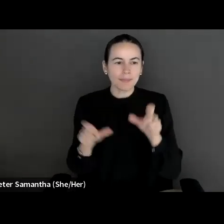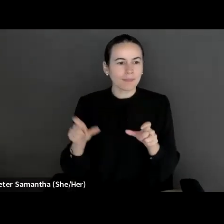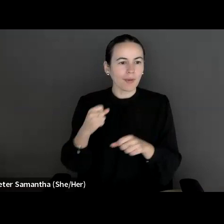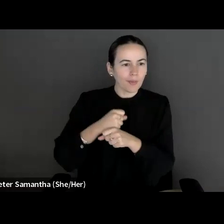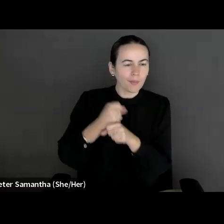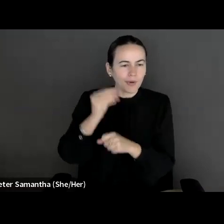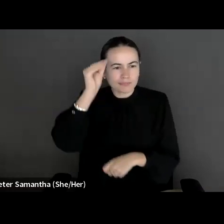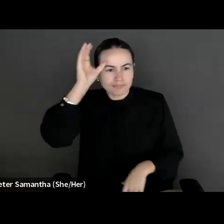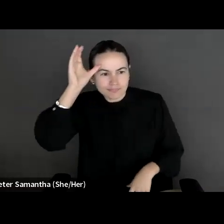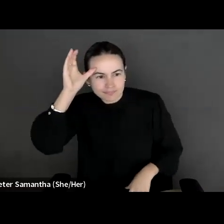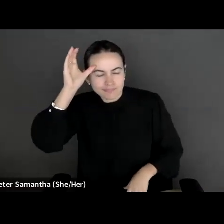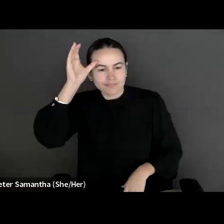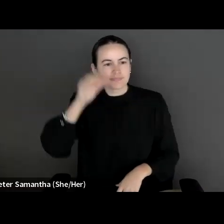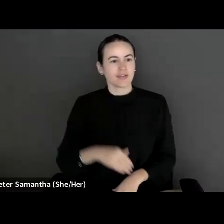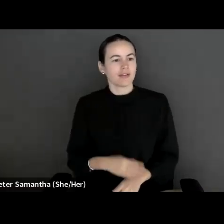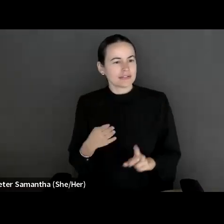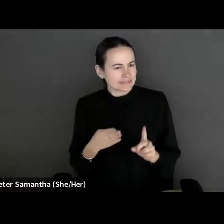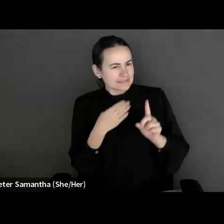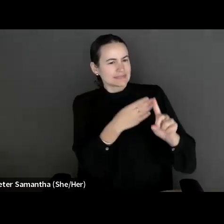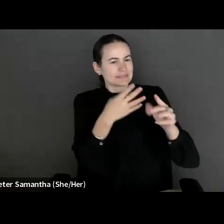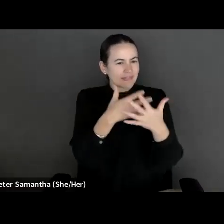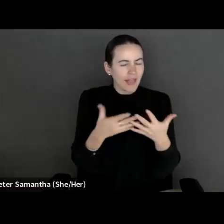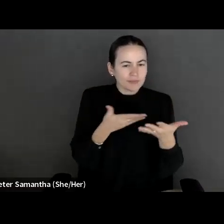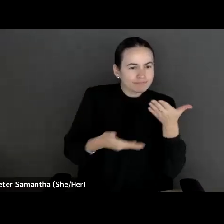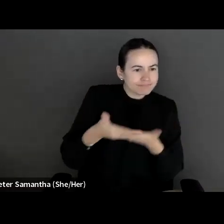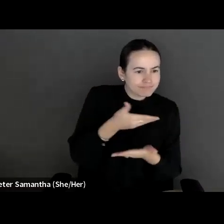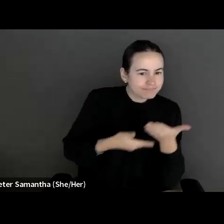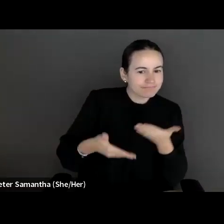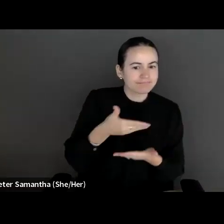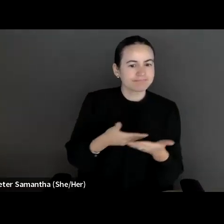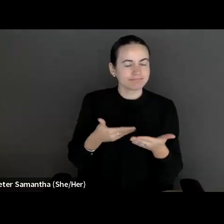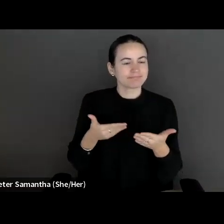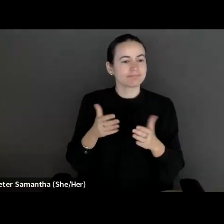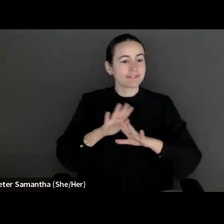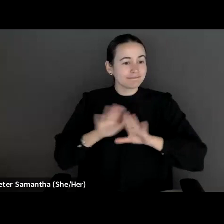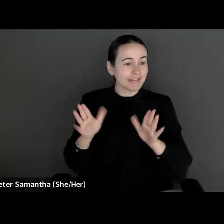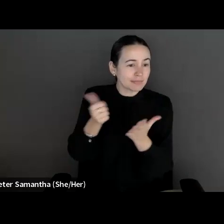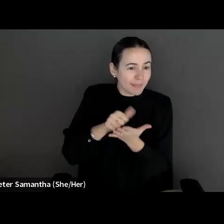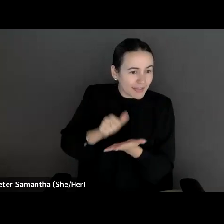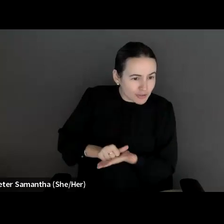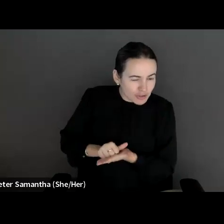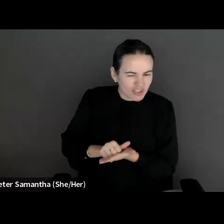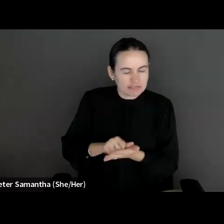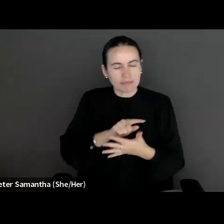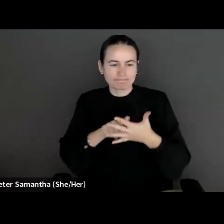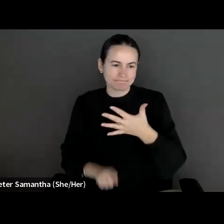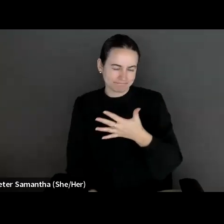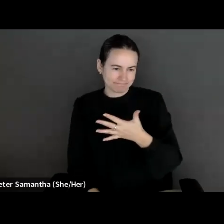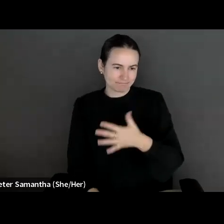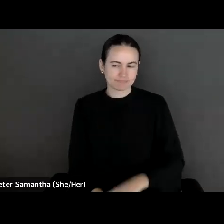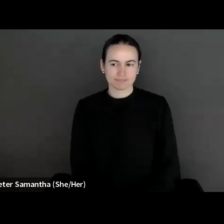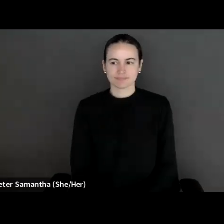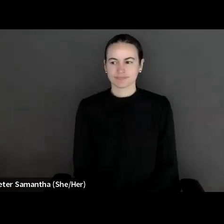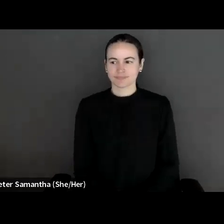target language use discourse, reviewing the literature about the target language use domain, and so on.